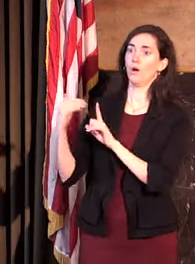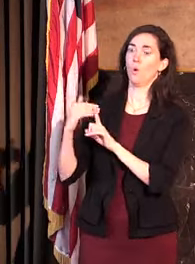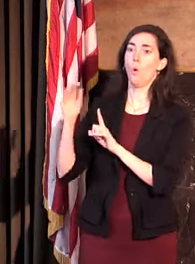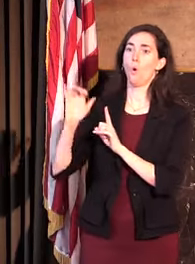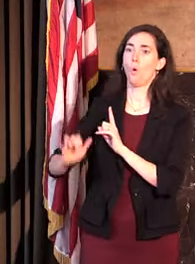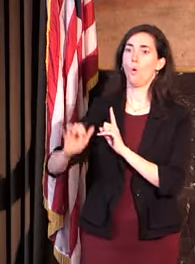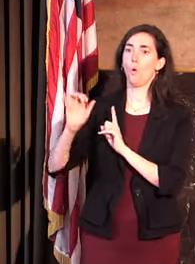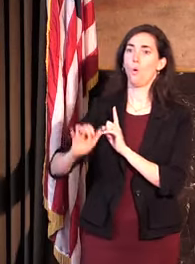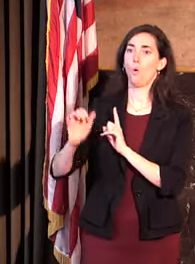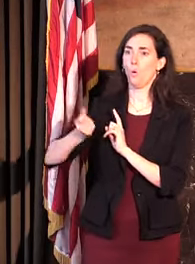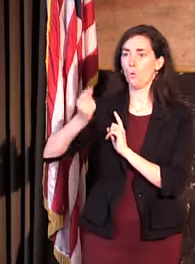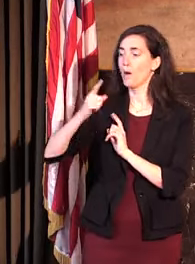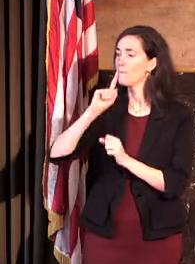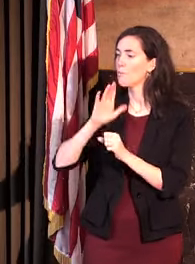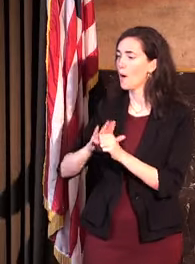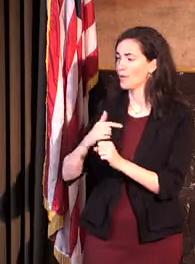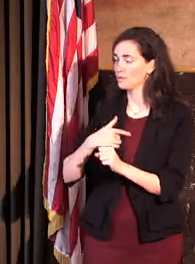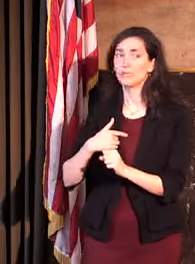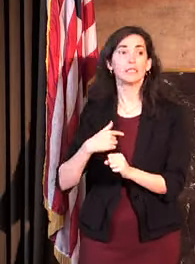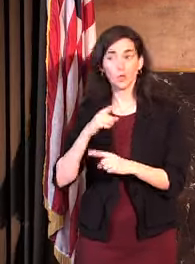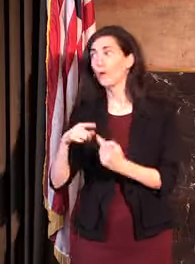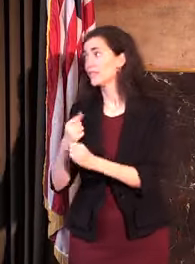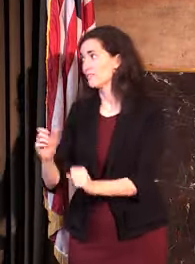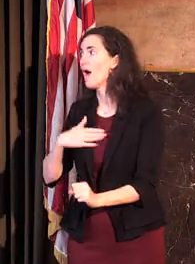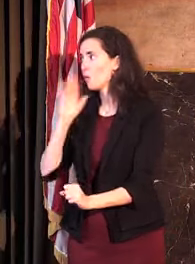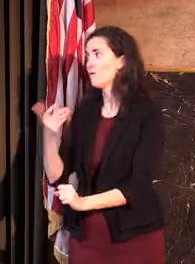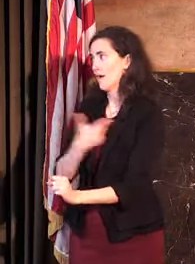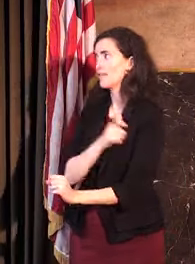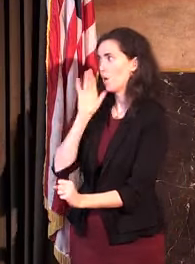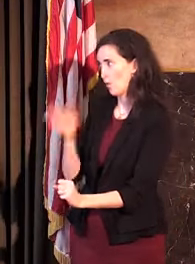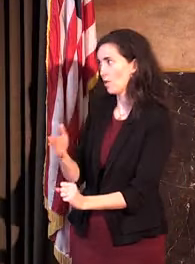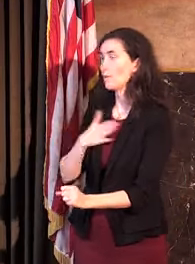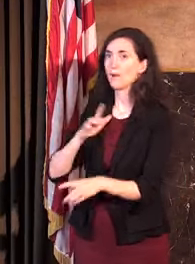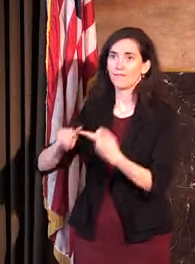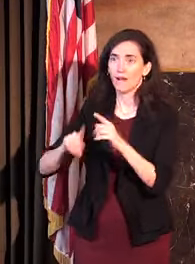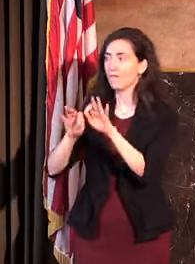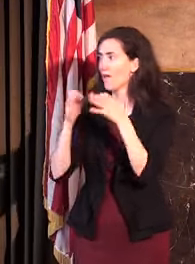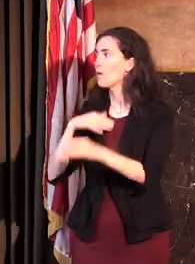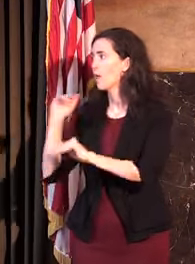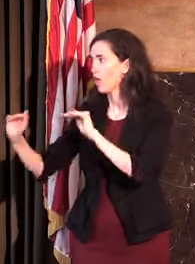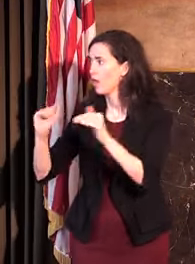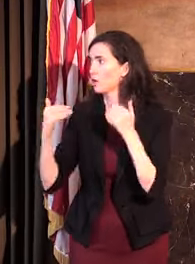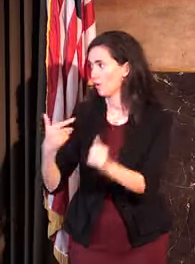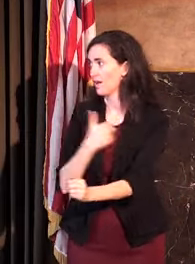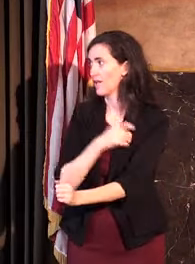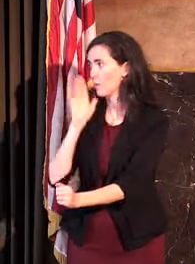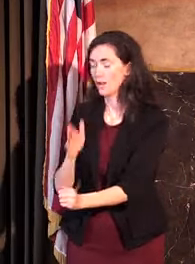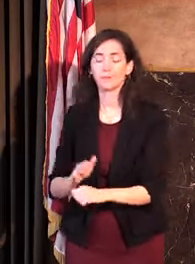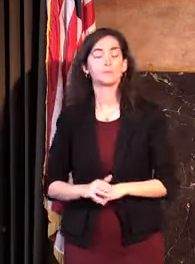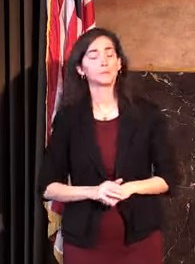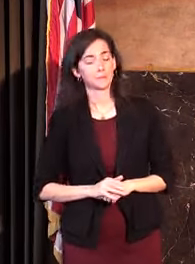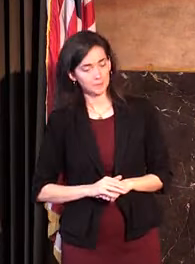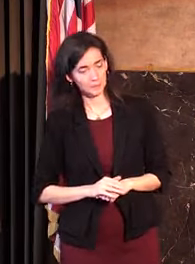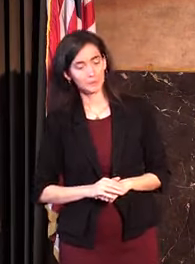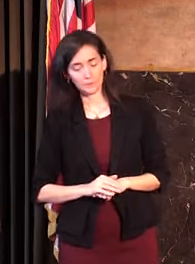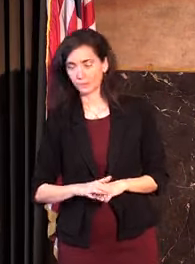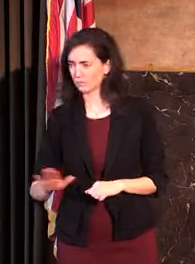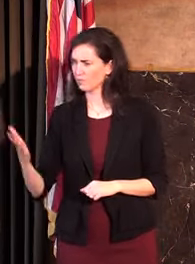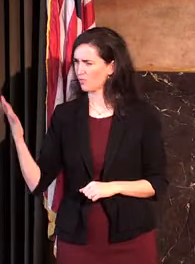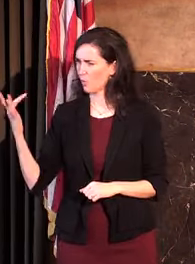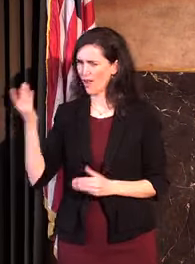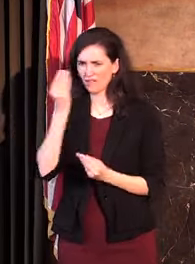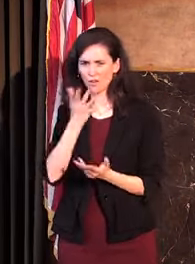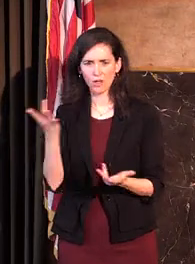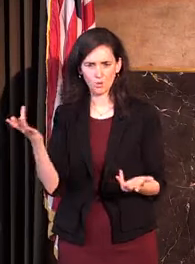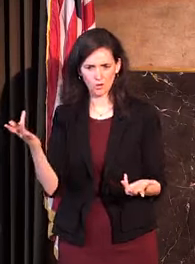soon as it was safe as possible, they were going to be vaccinated and that they were going to tell their friends and families to get vaccinated. And I say that because